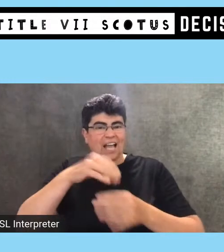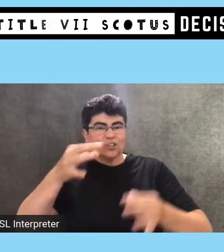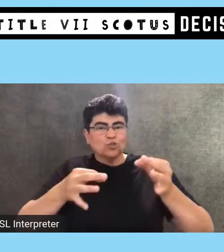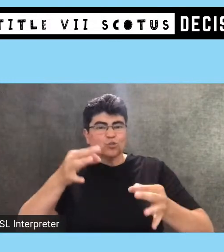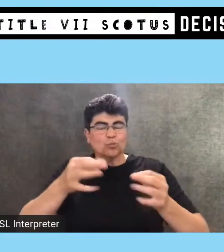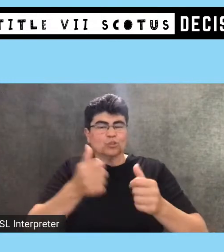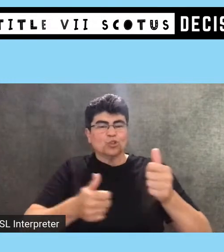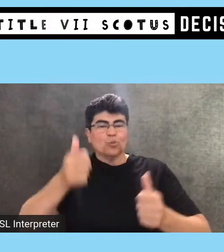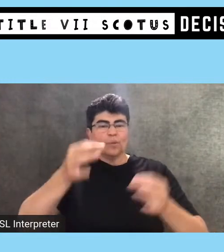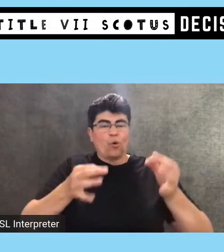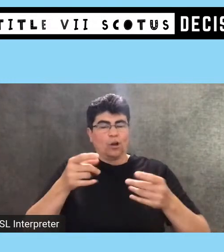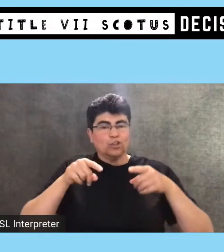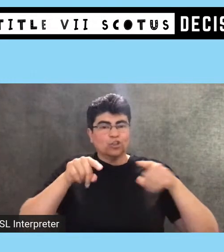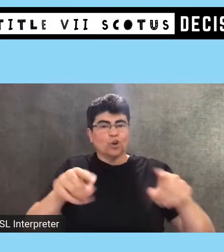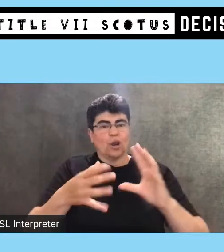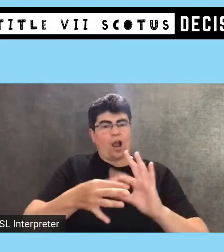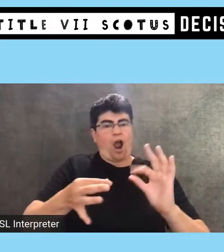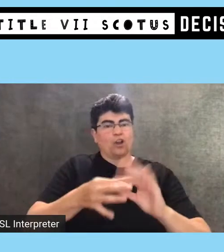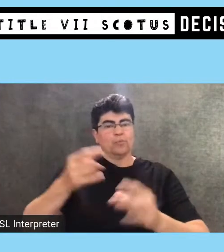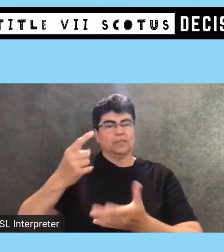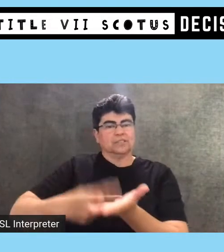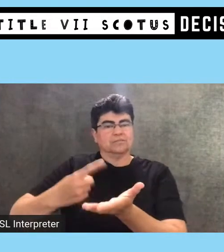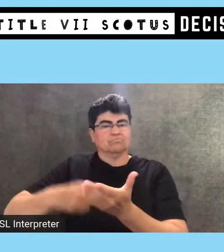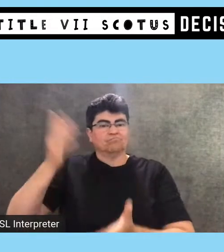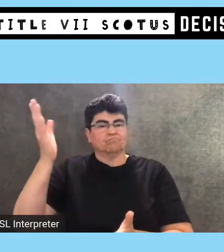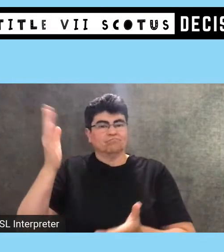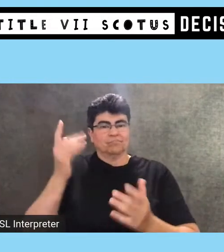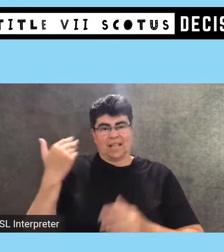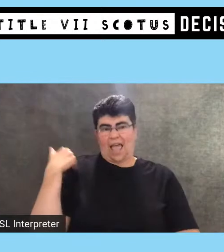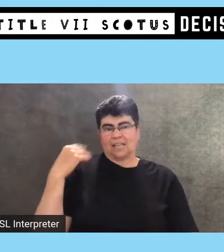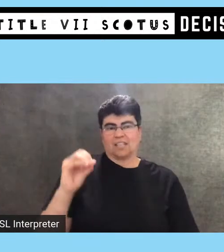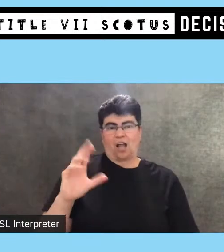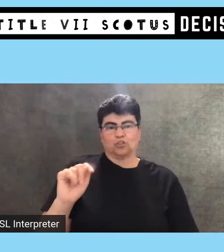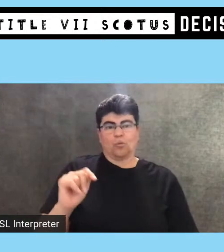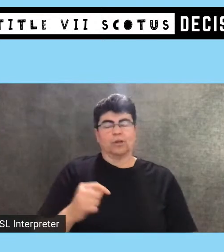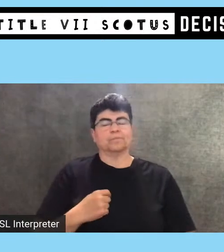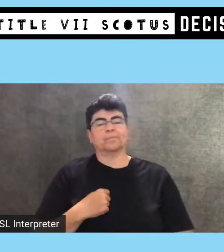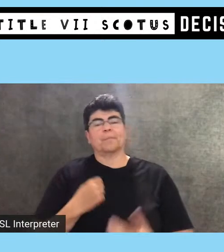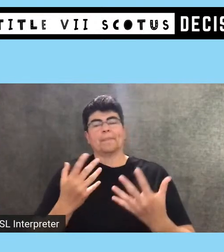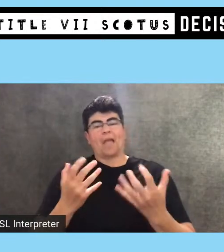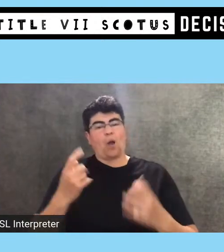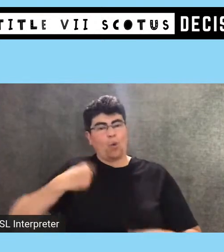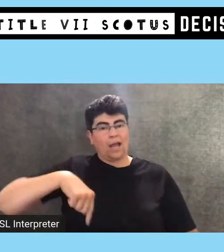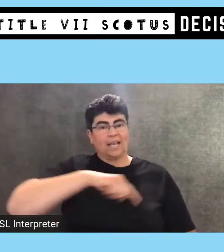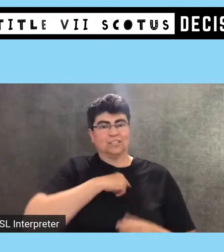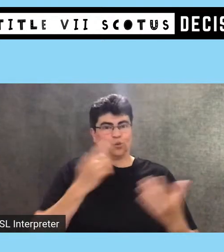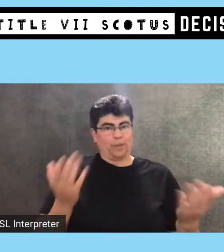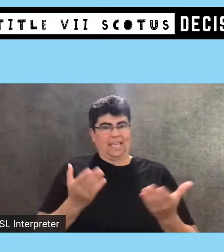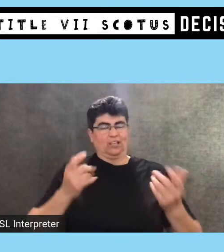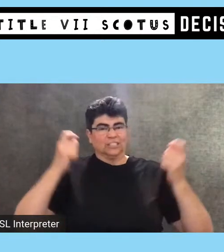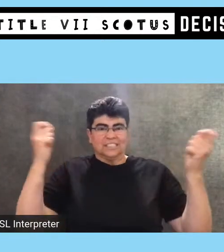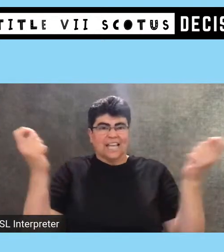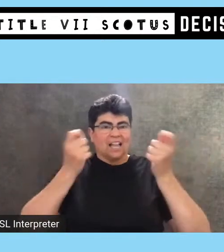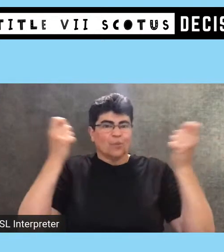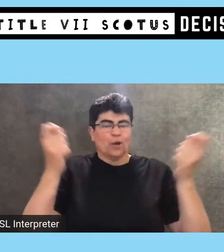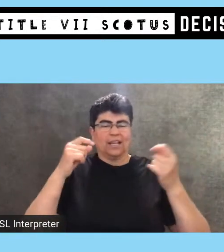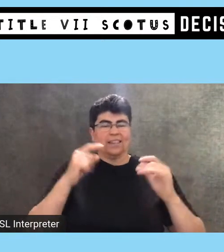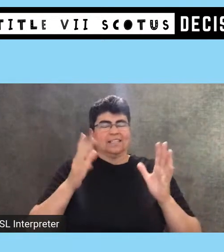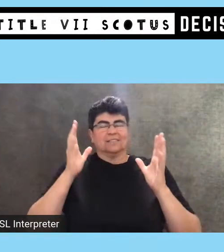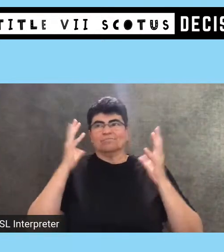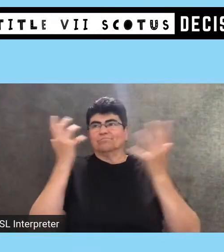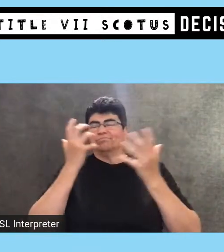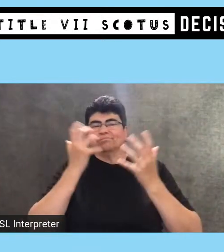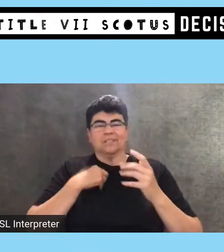during oral arguments this past October. So I want us to be here celebrating this historic moment and this